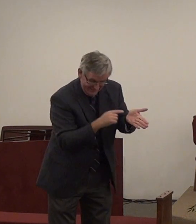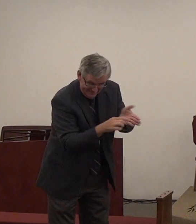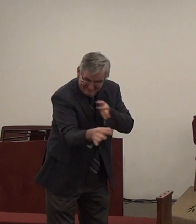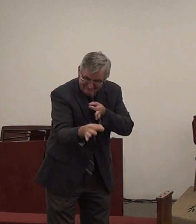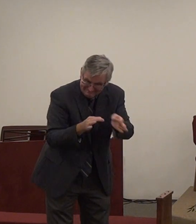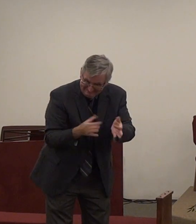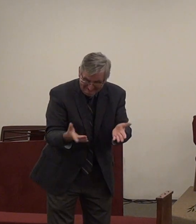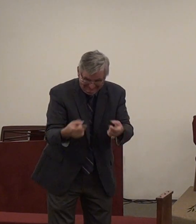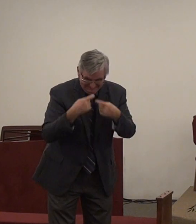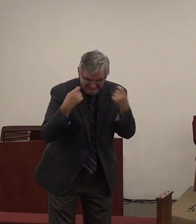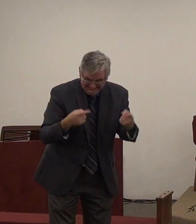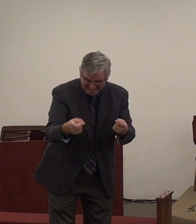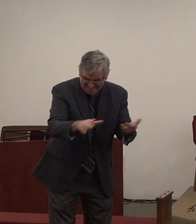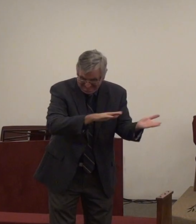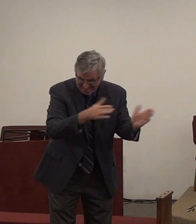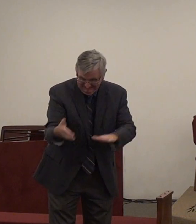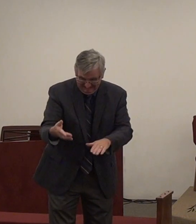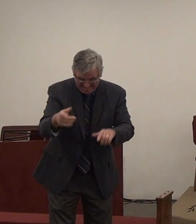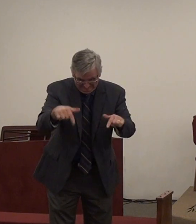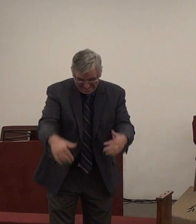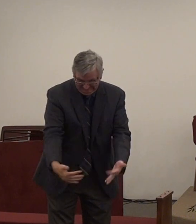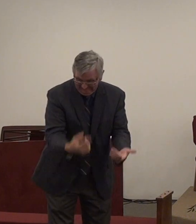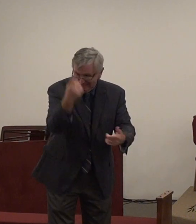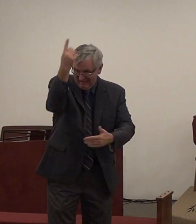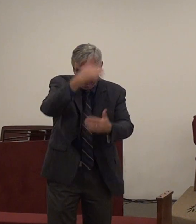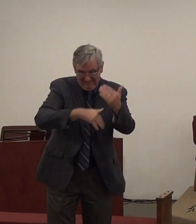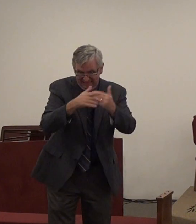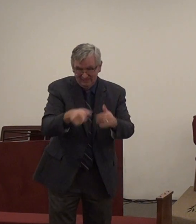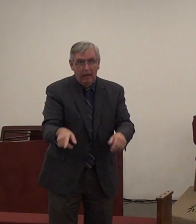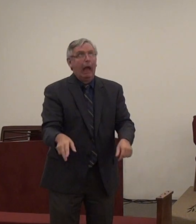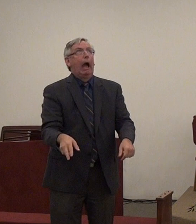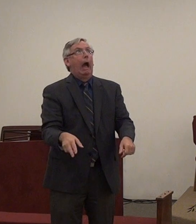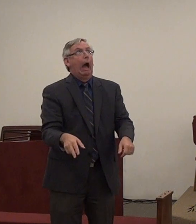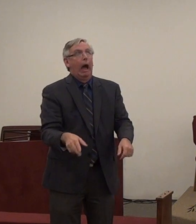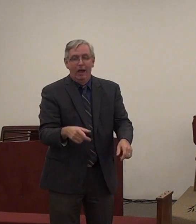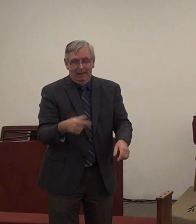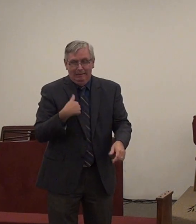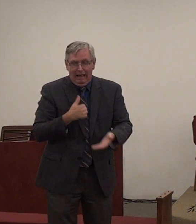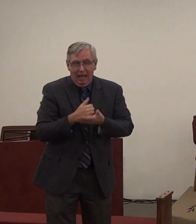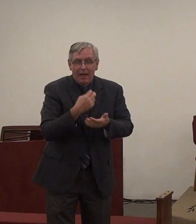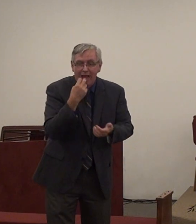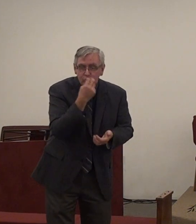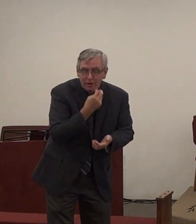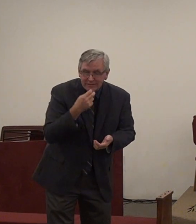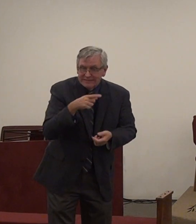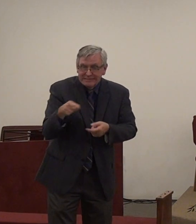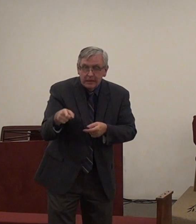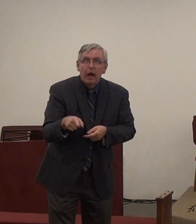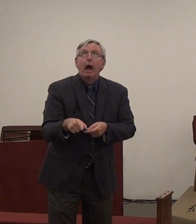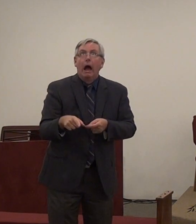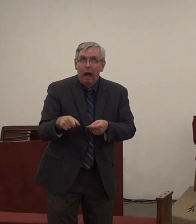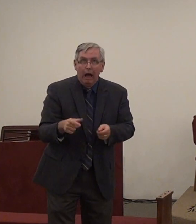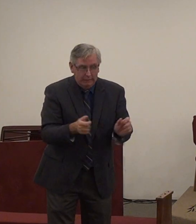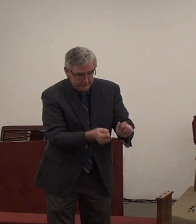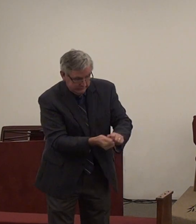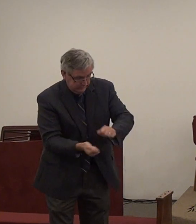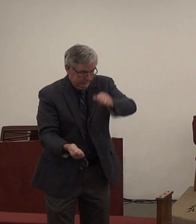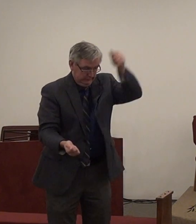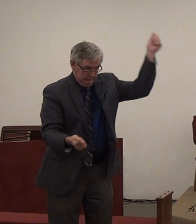of the glory of God. And he told Tammy how she was a sinner, and because of sins, you would die, and you couldn't go to heaven. You would go to hell